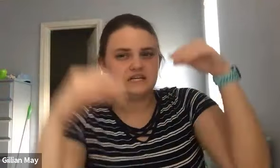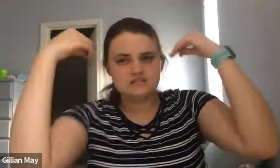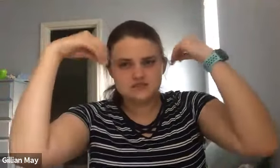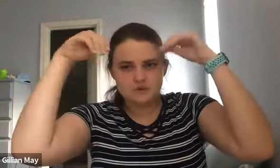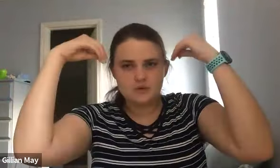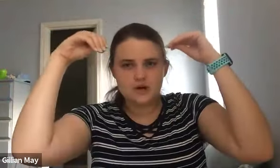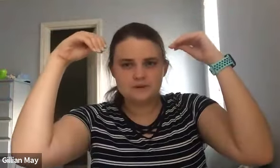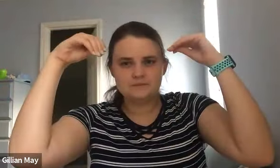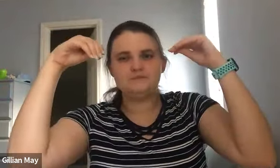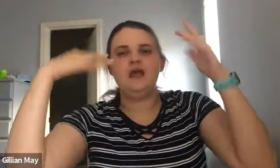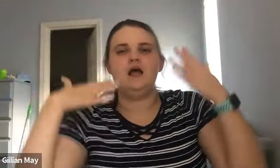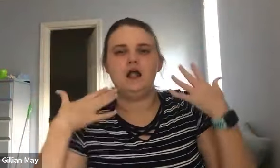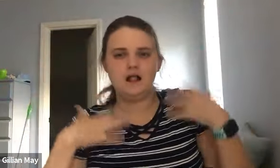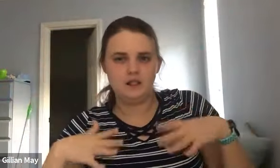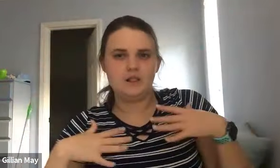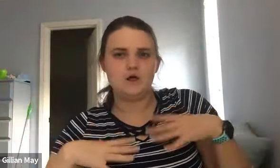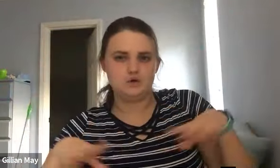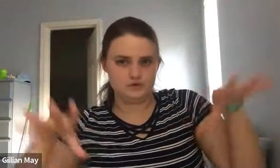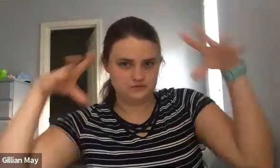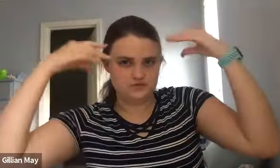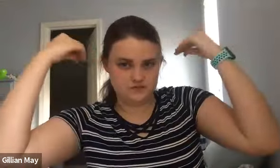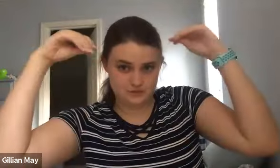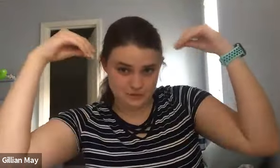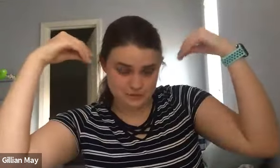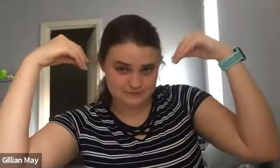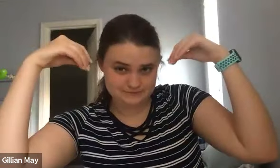Grocery store. Clothes store.